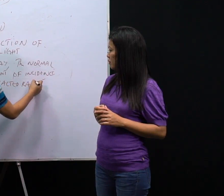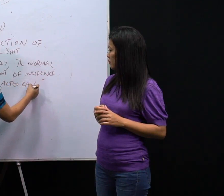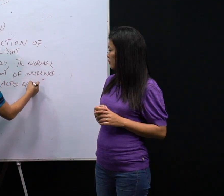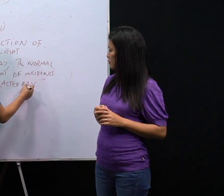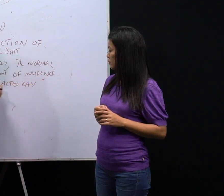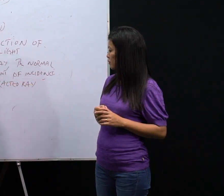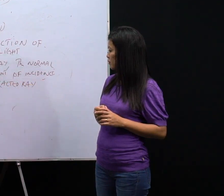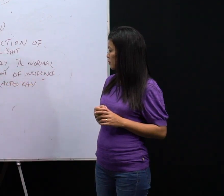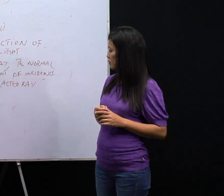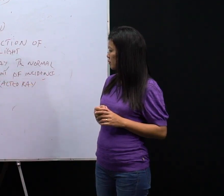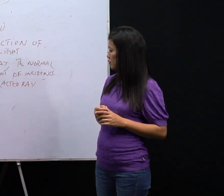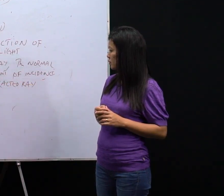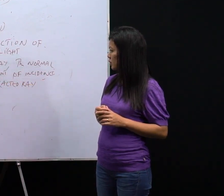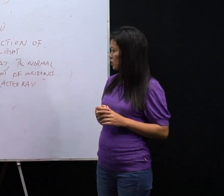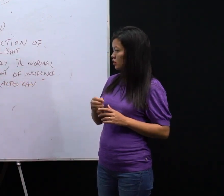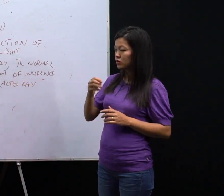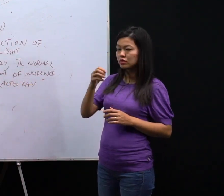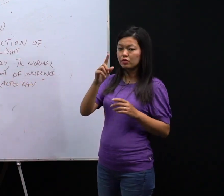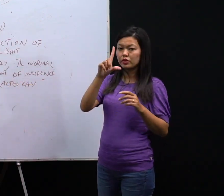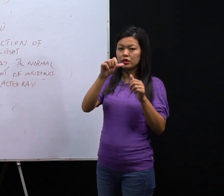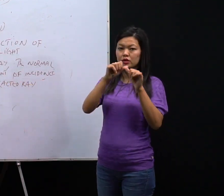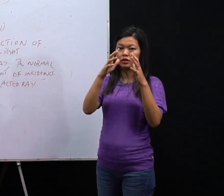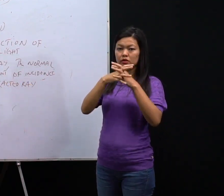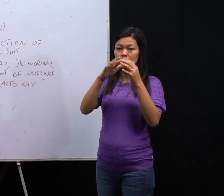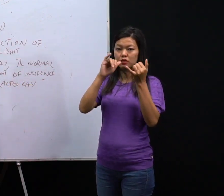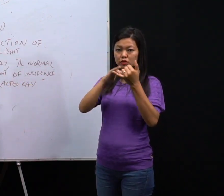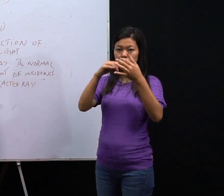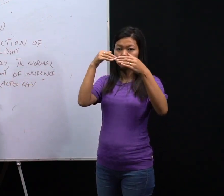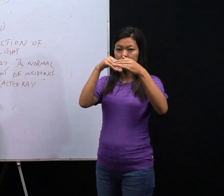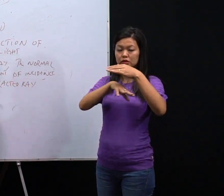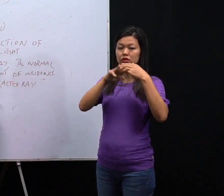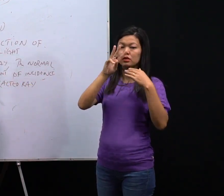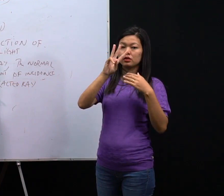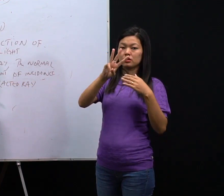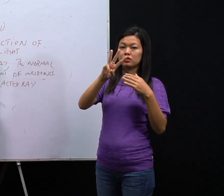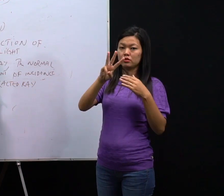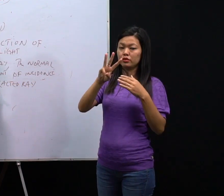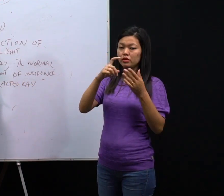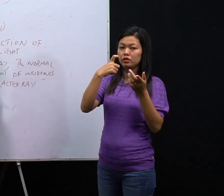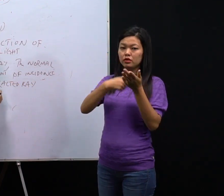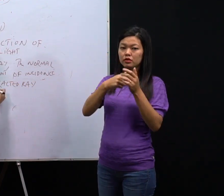They all lie in the same plane.